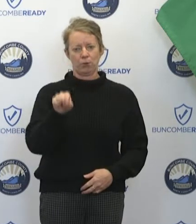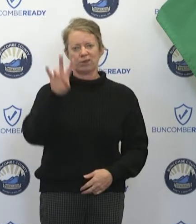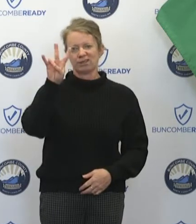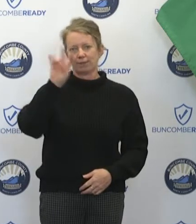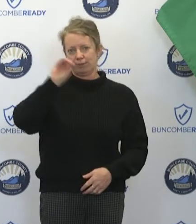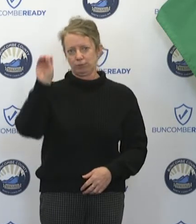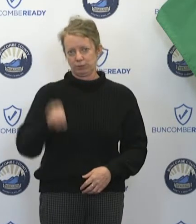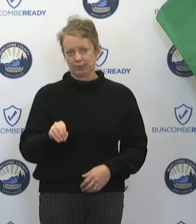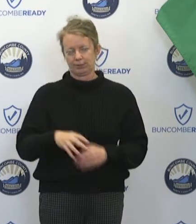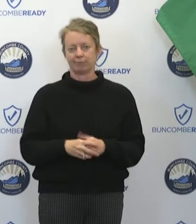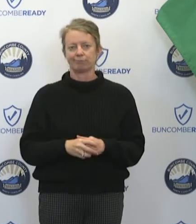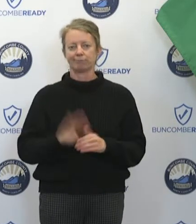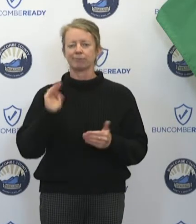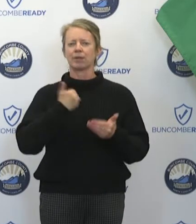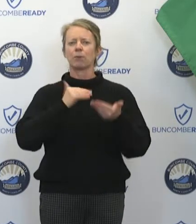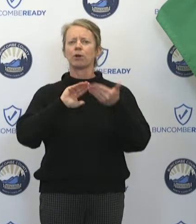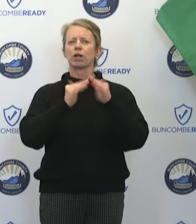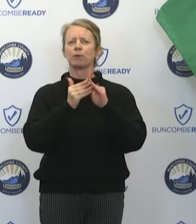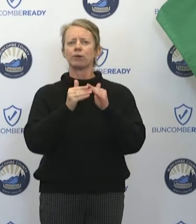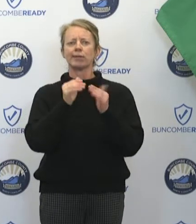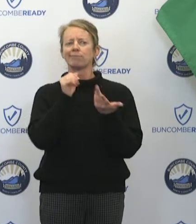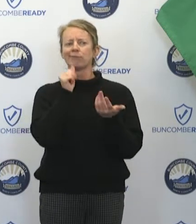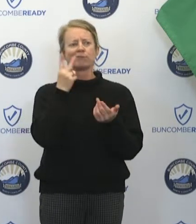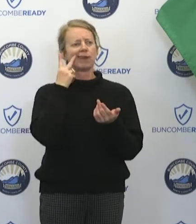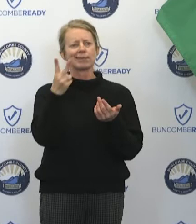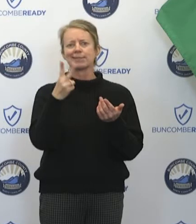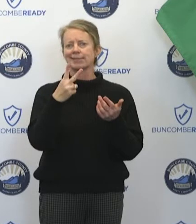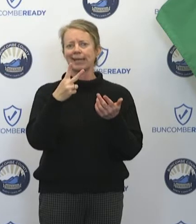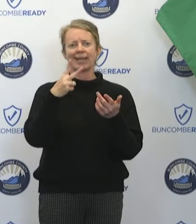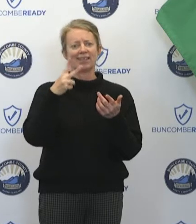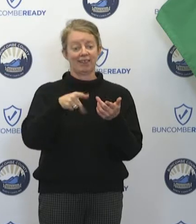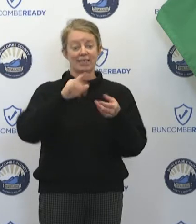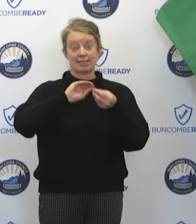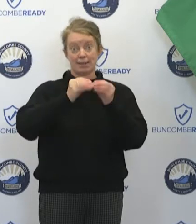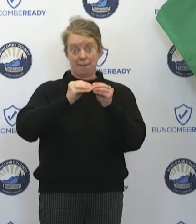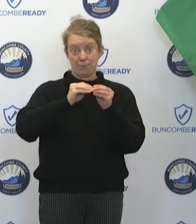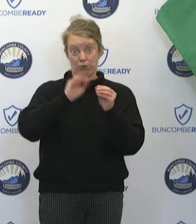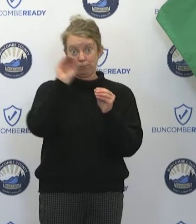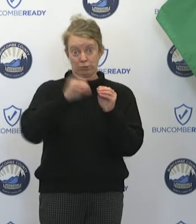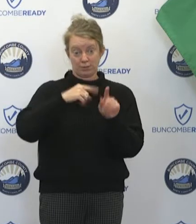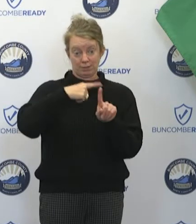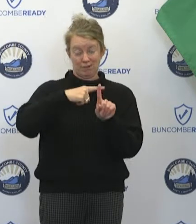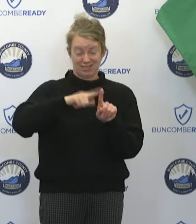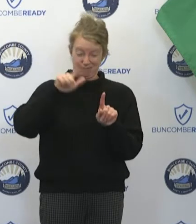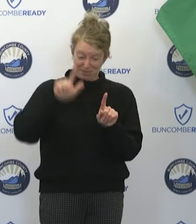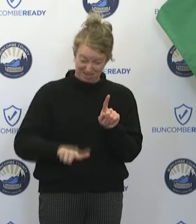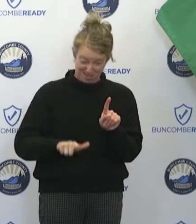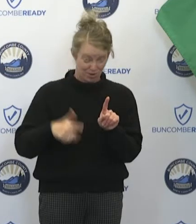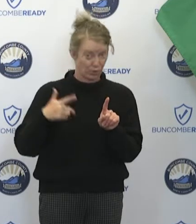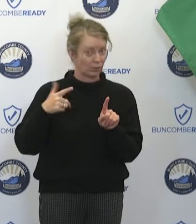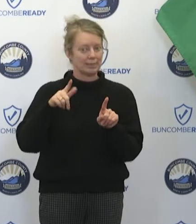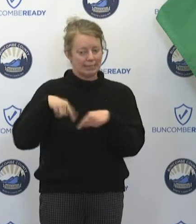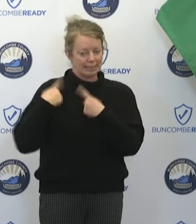3.7%. Our community has not seen a percent positivity this low since about 1 week before